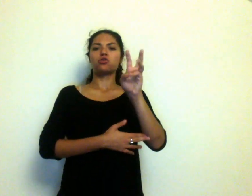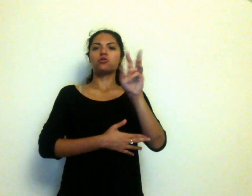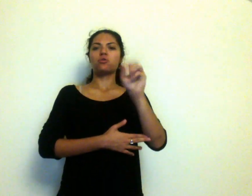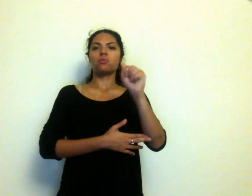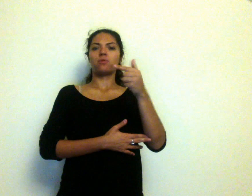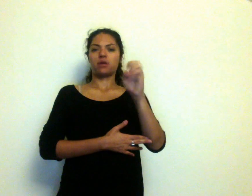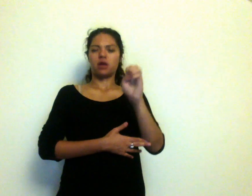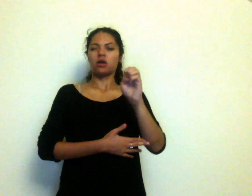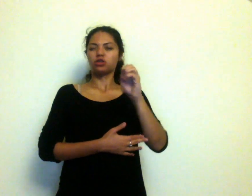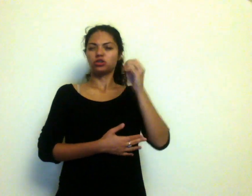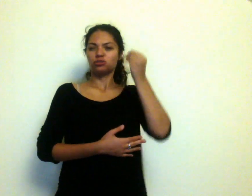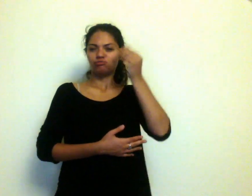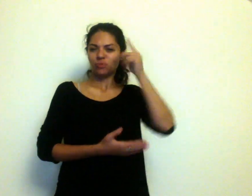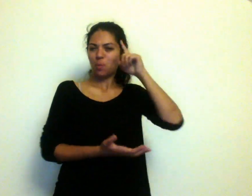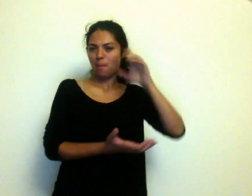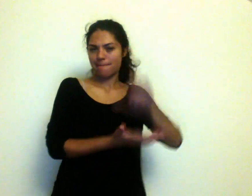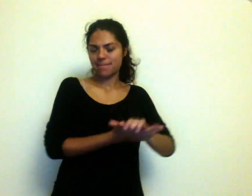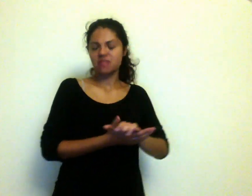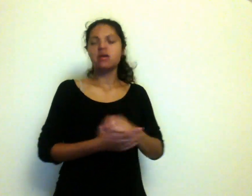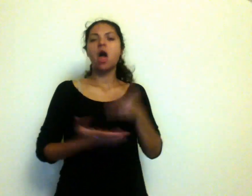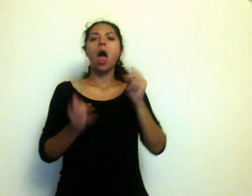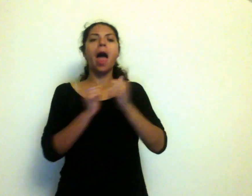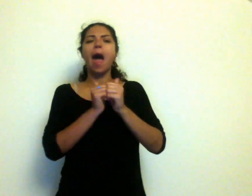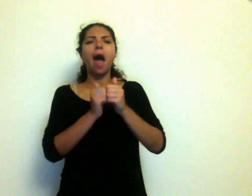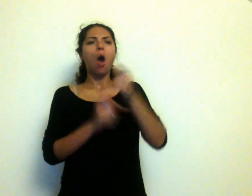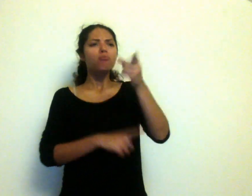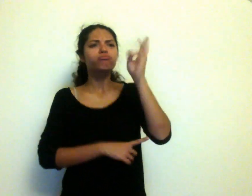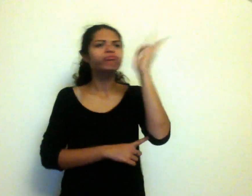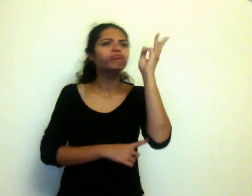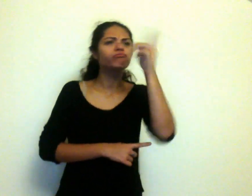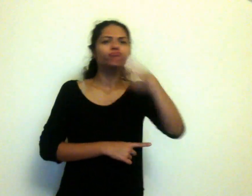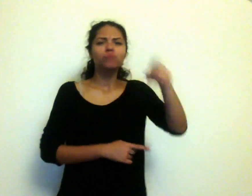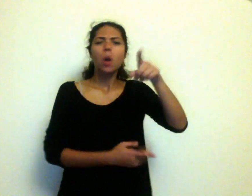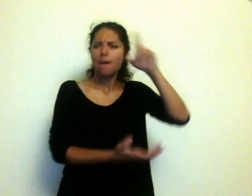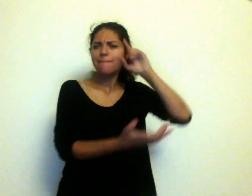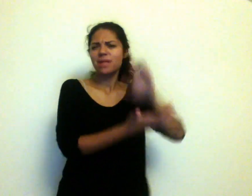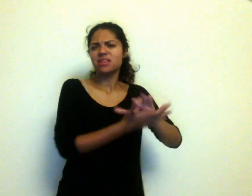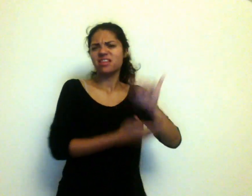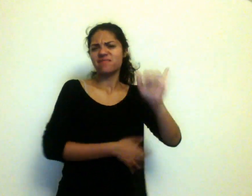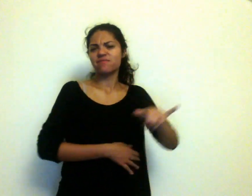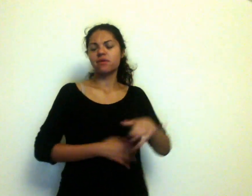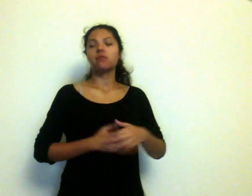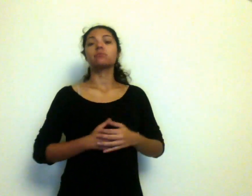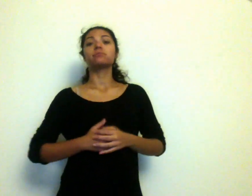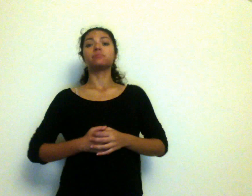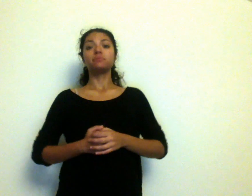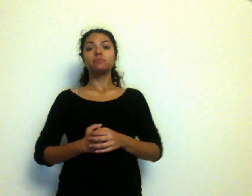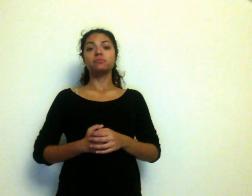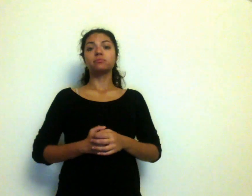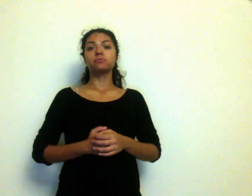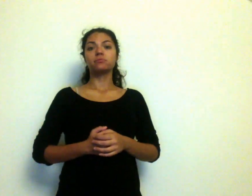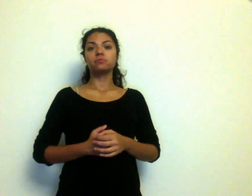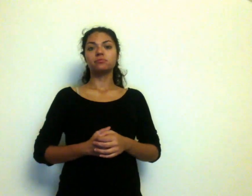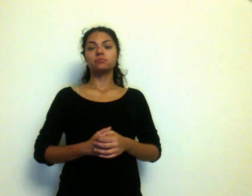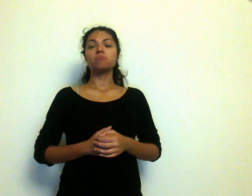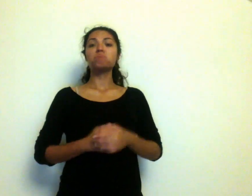conversation about the gospel. Perhaps you've been challenged to move beyond fear or discomfort to be available to be used by God in the lives